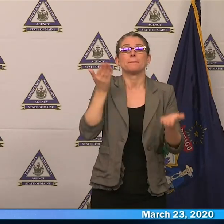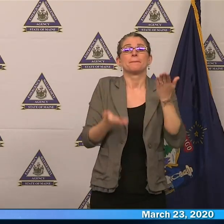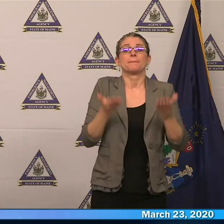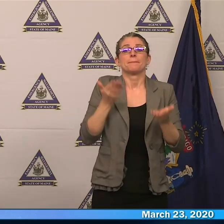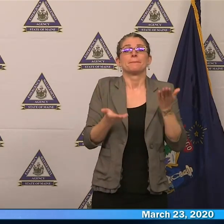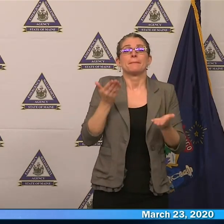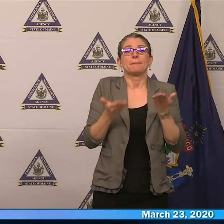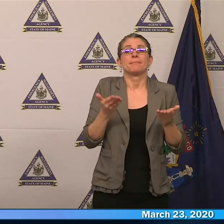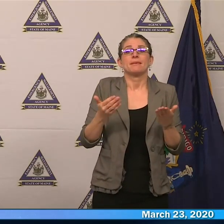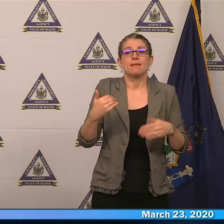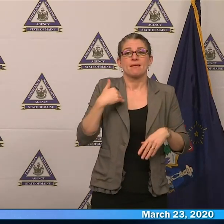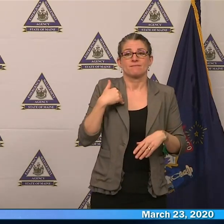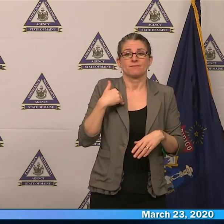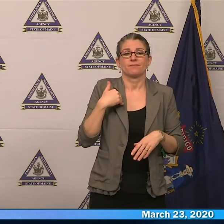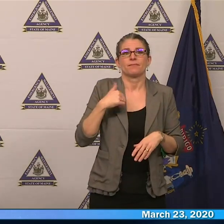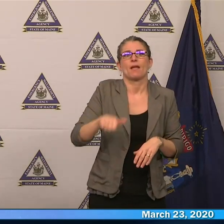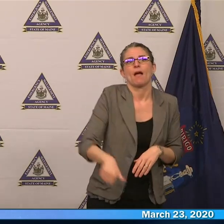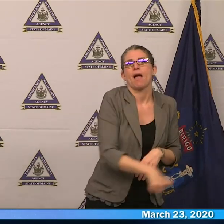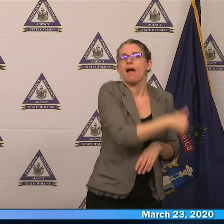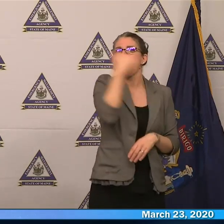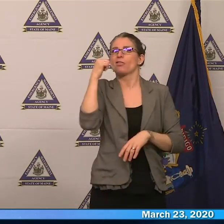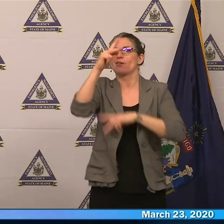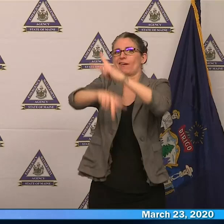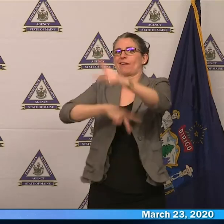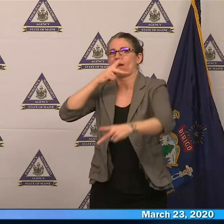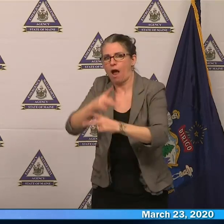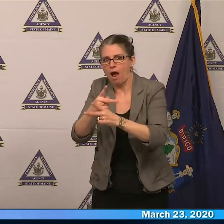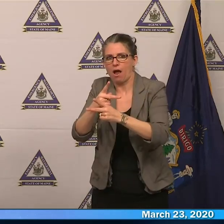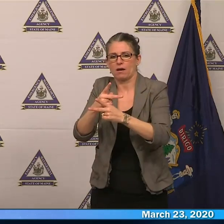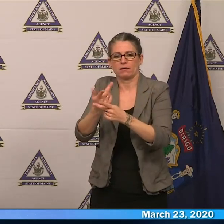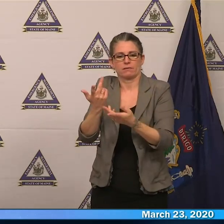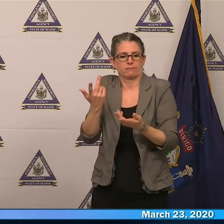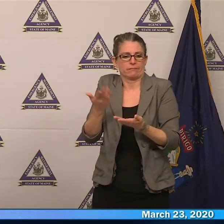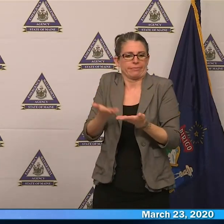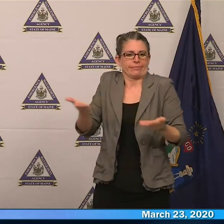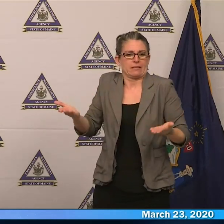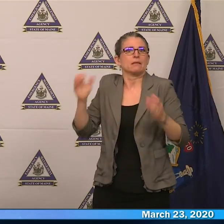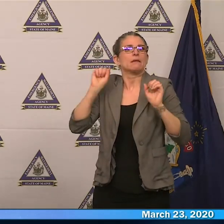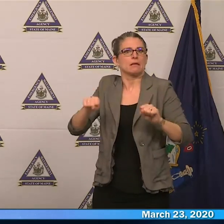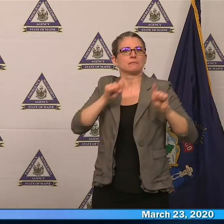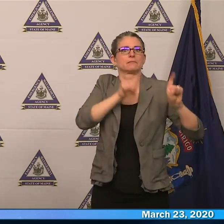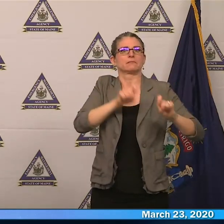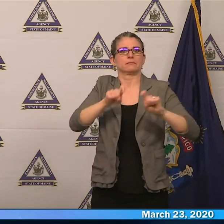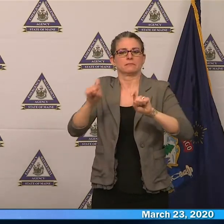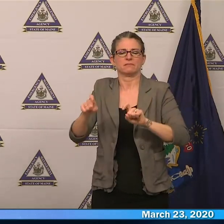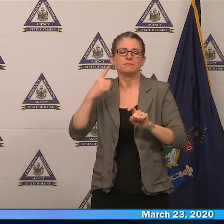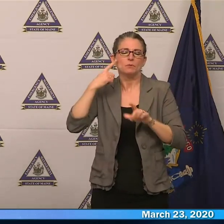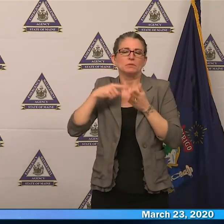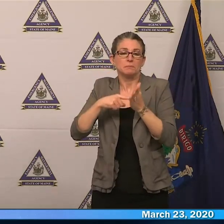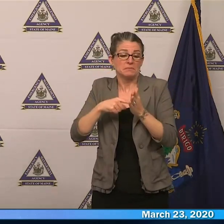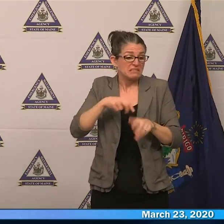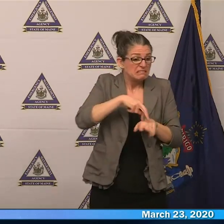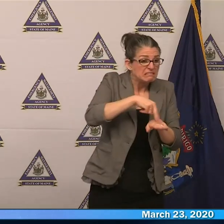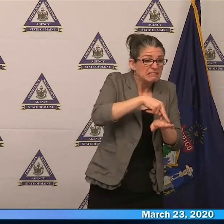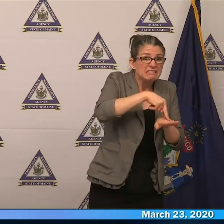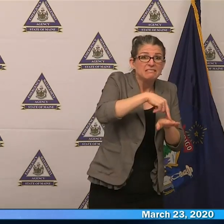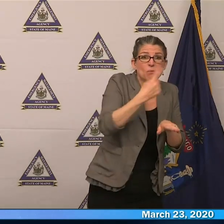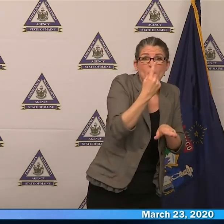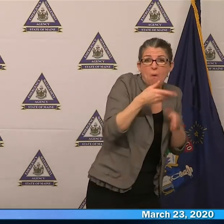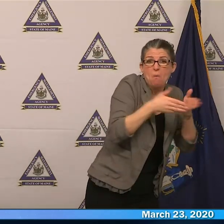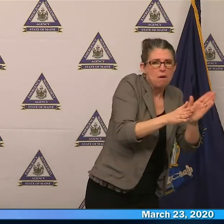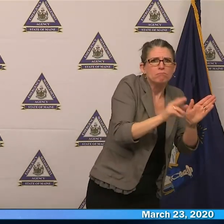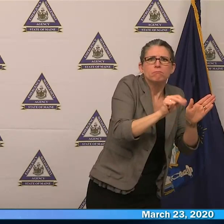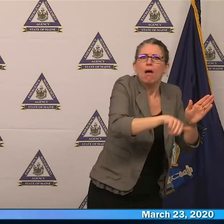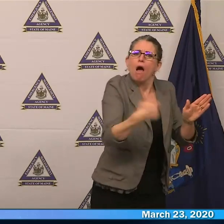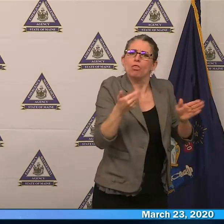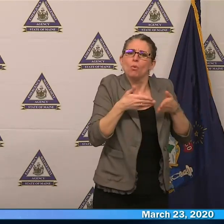type of chemical, for which right now there's not a shortage. The other thing that is happening on the testing framework